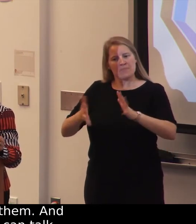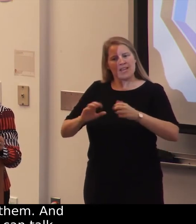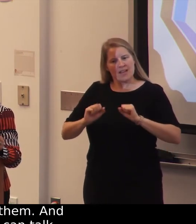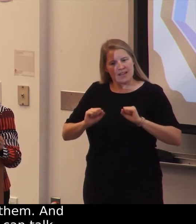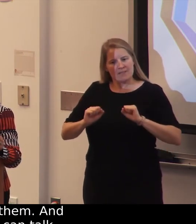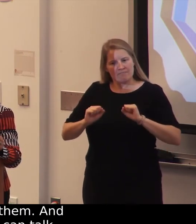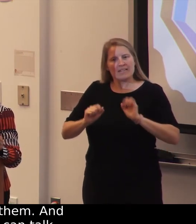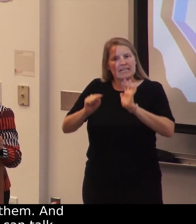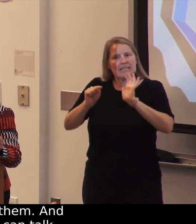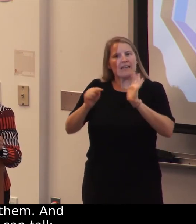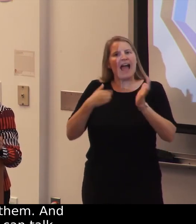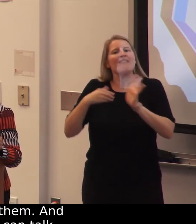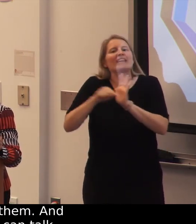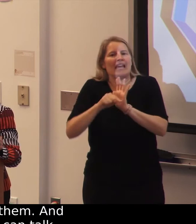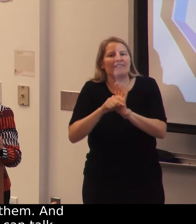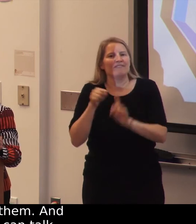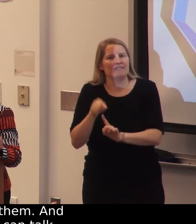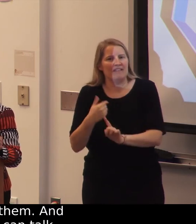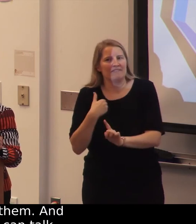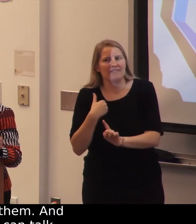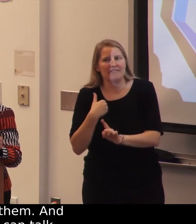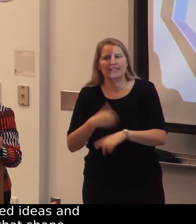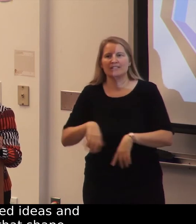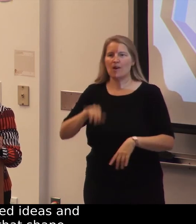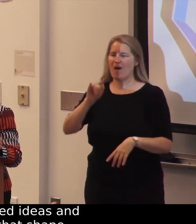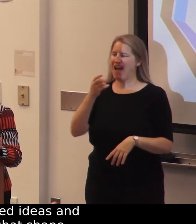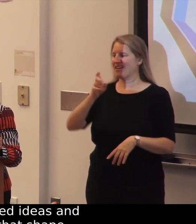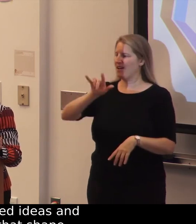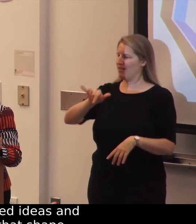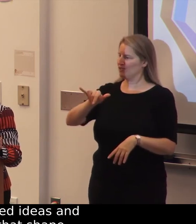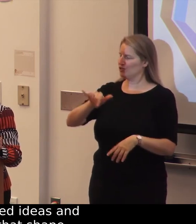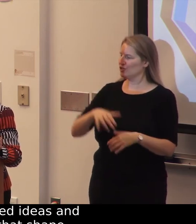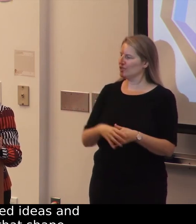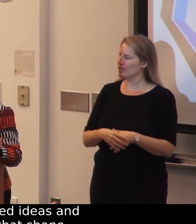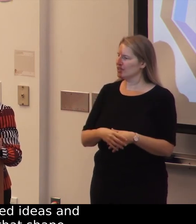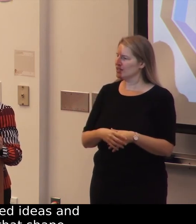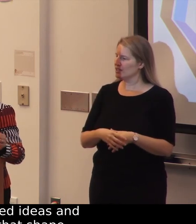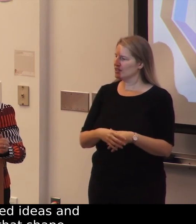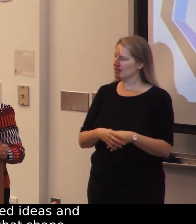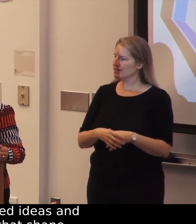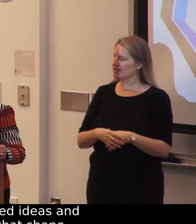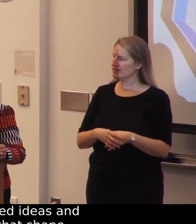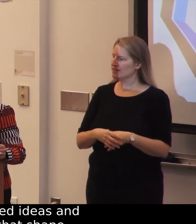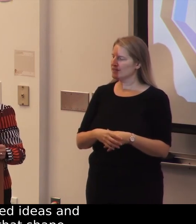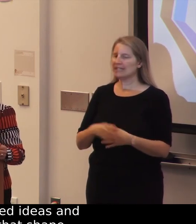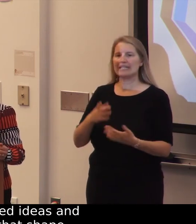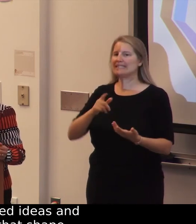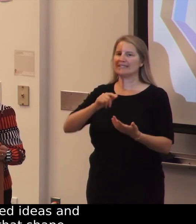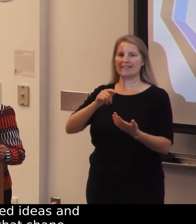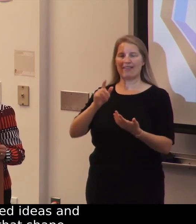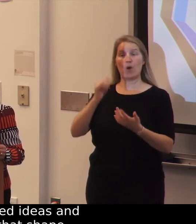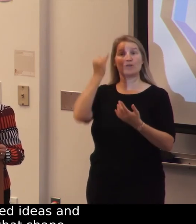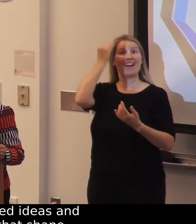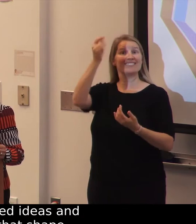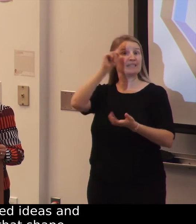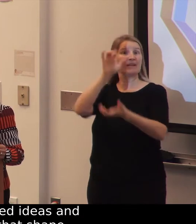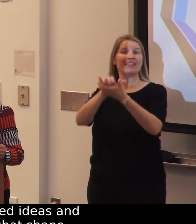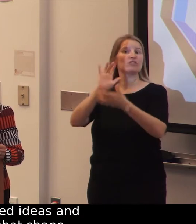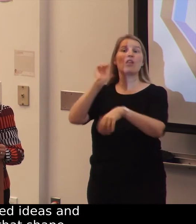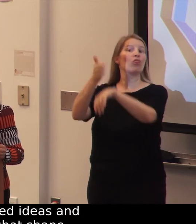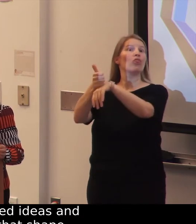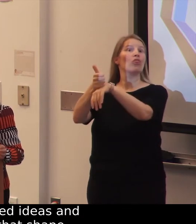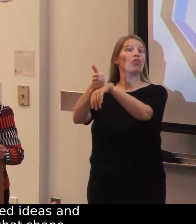they have a negative side to them. So we could talk about language ideologies as unexamined ideas and